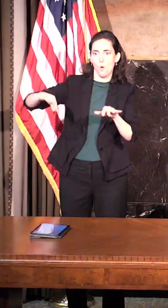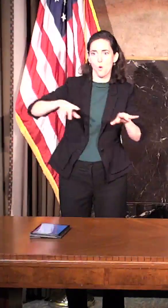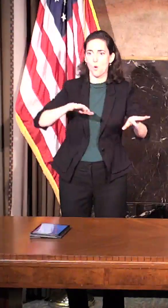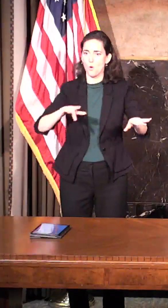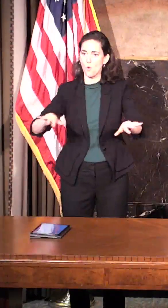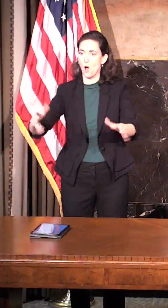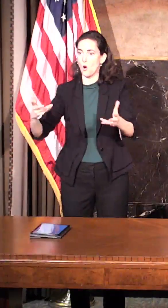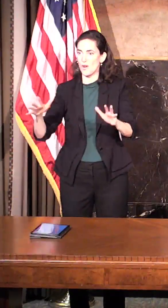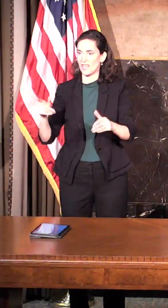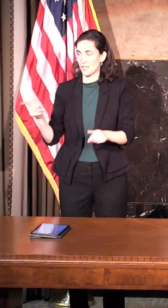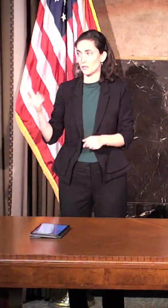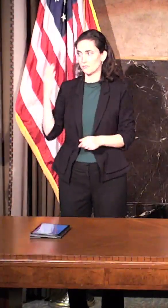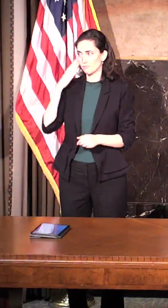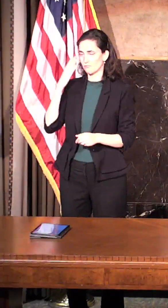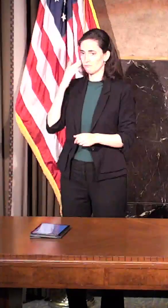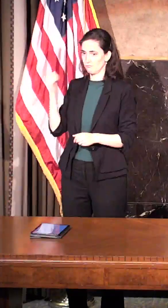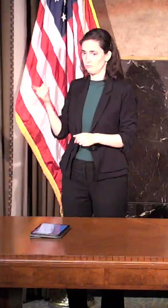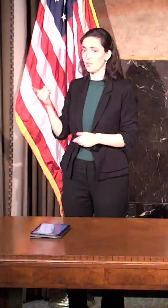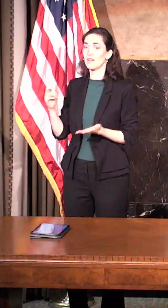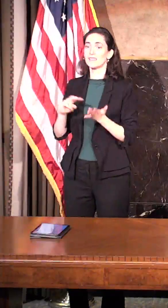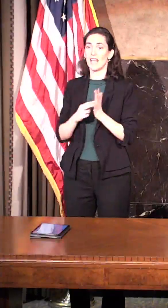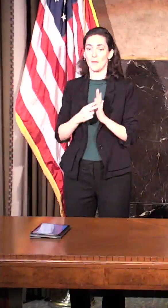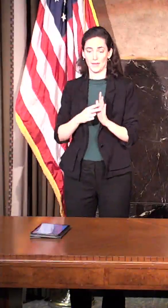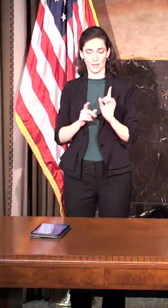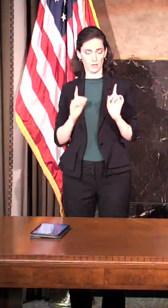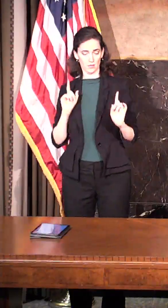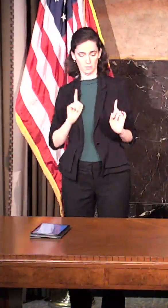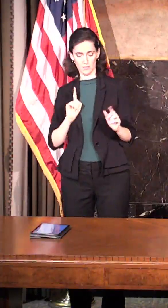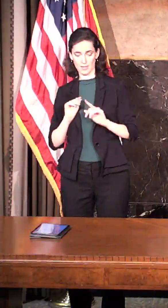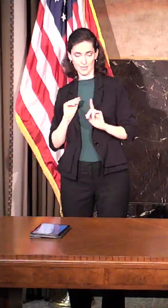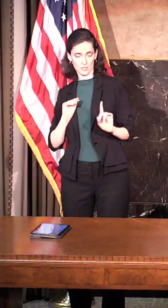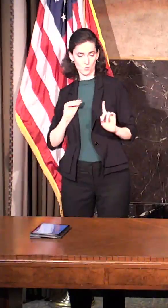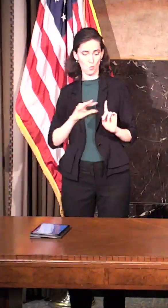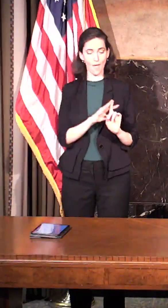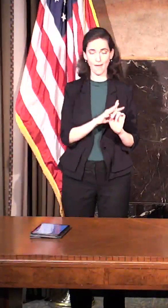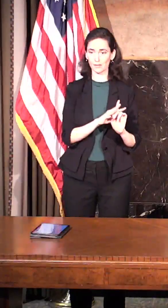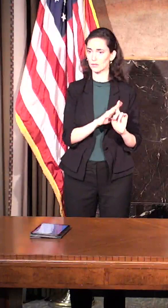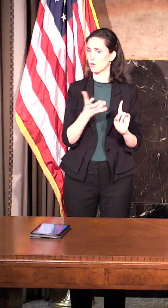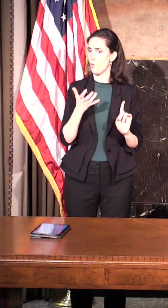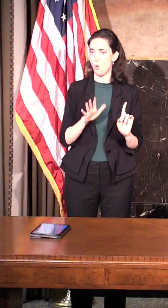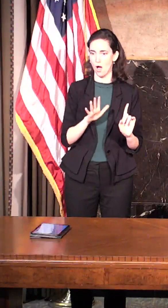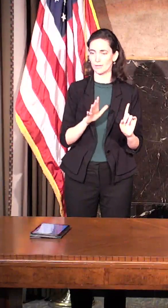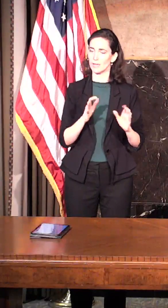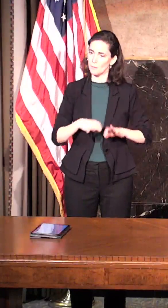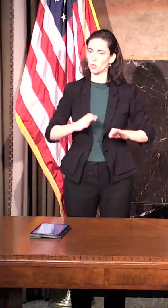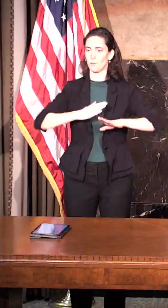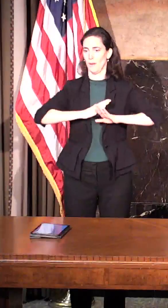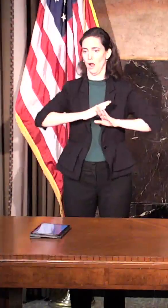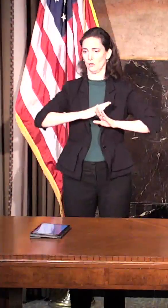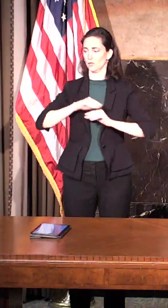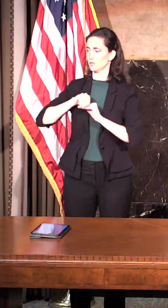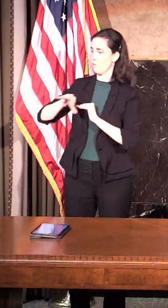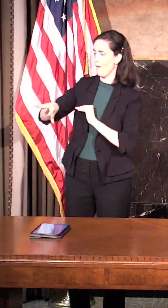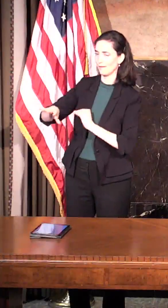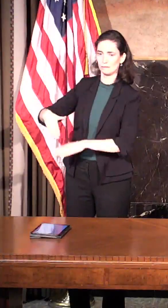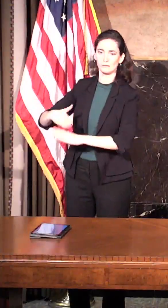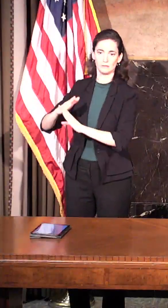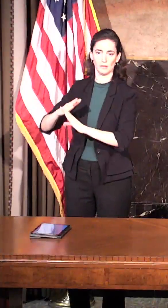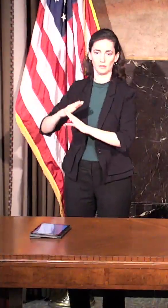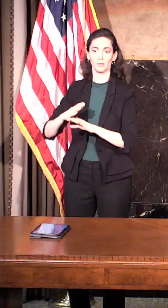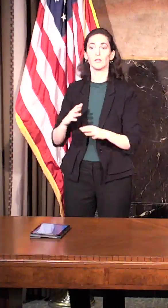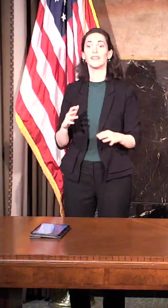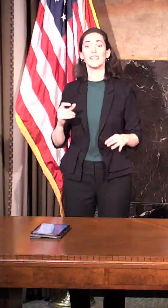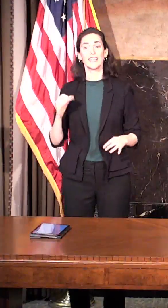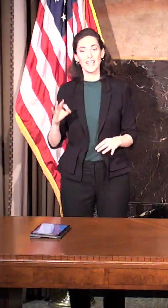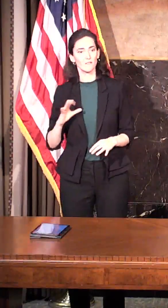We need to do all we can now to continue to suppress transmission so that we don't give it a foothold. And the way this plays out, if we do a good job